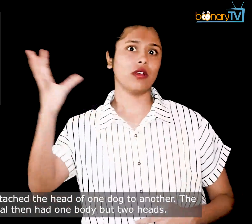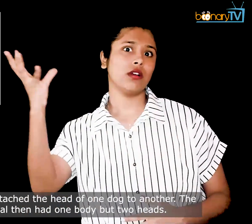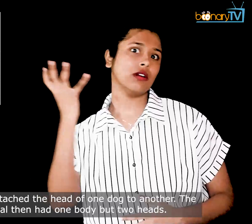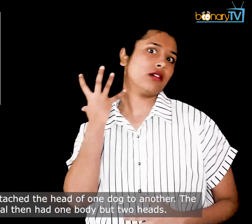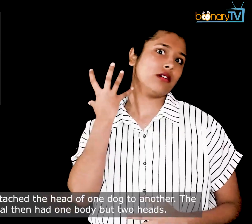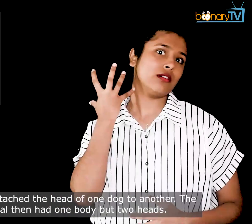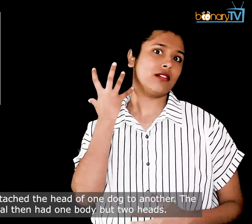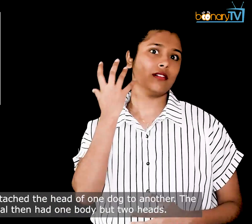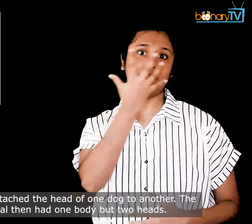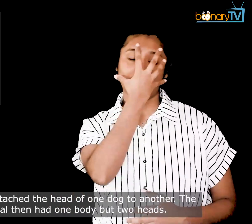heads.